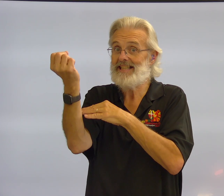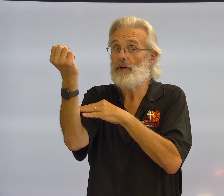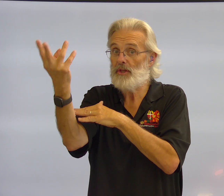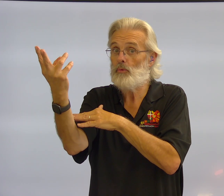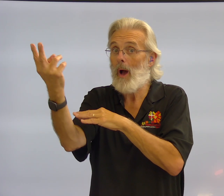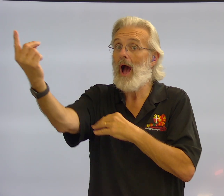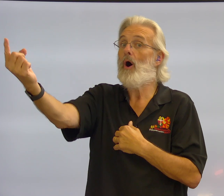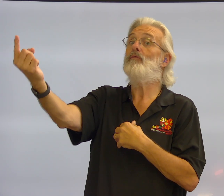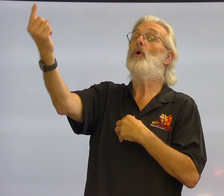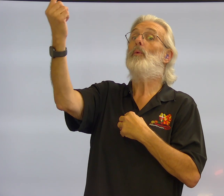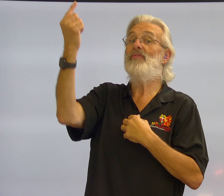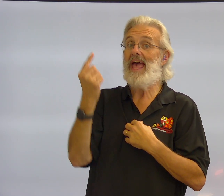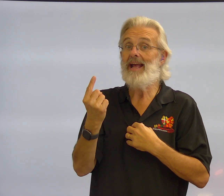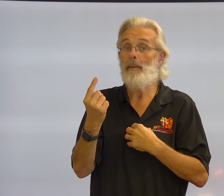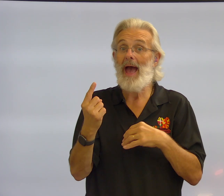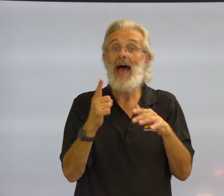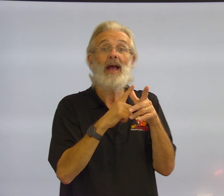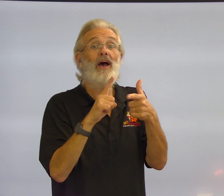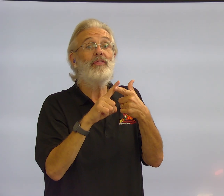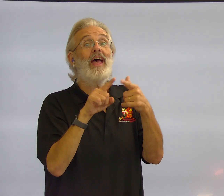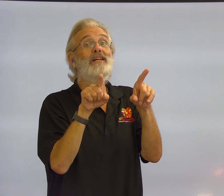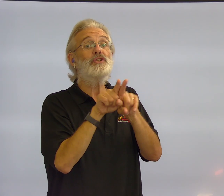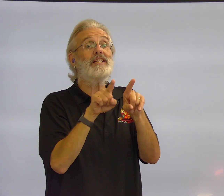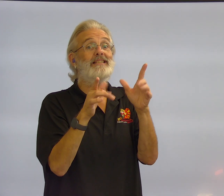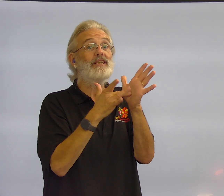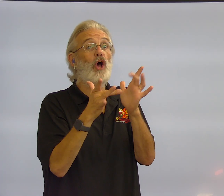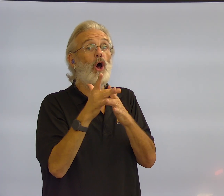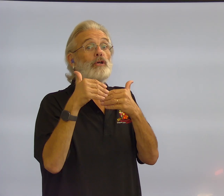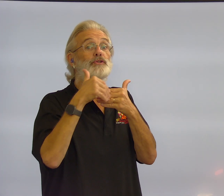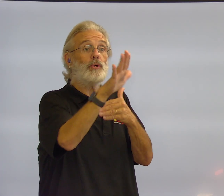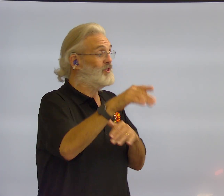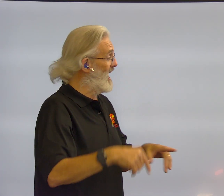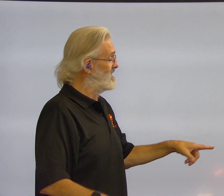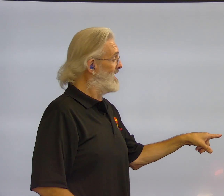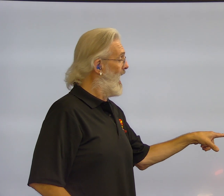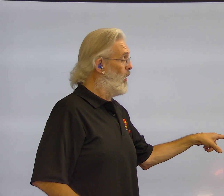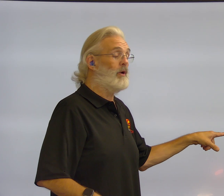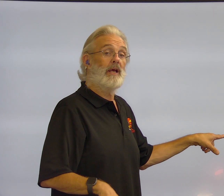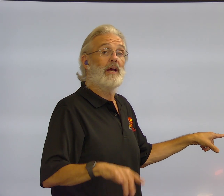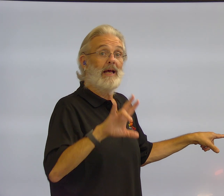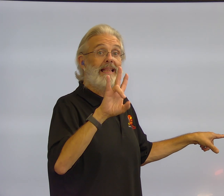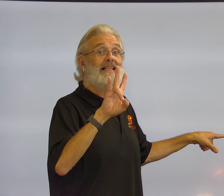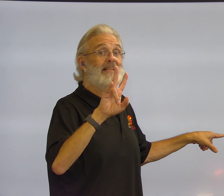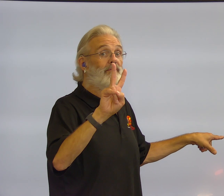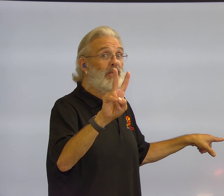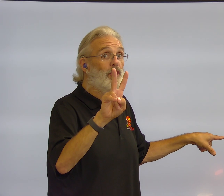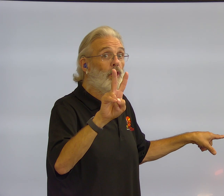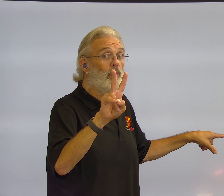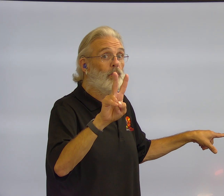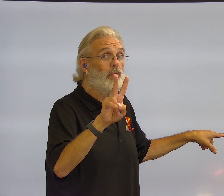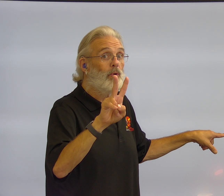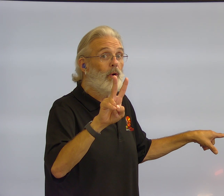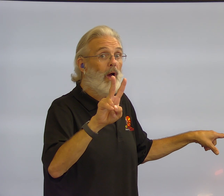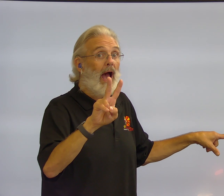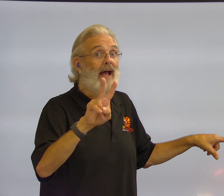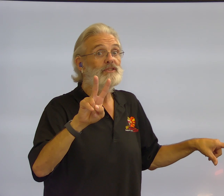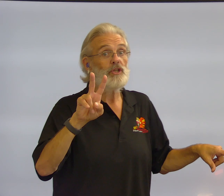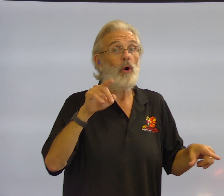the 12. When they come back, then Jesus also sends out the 72. And so